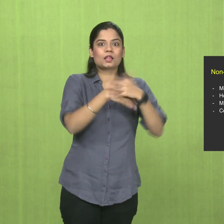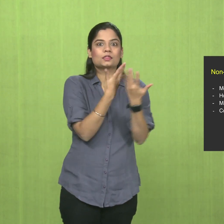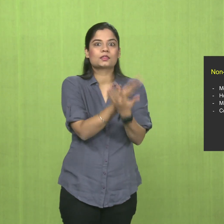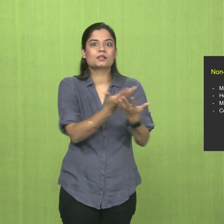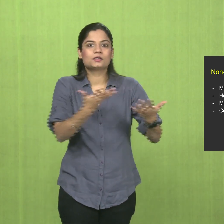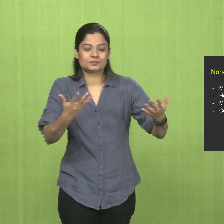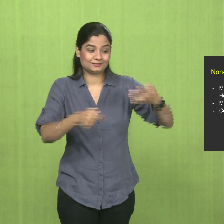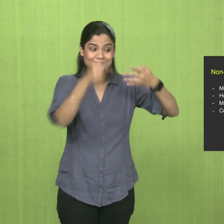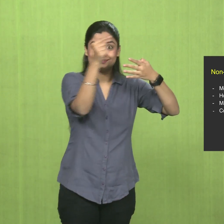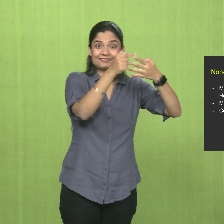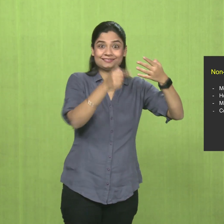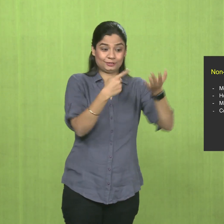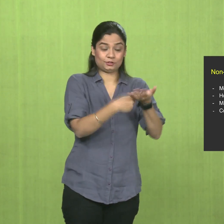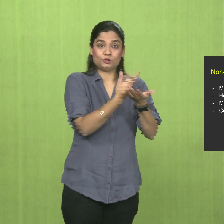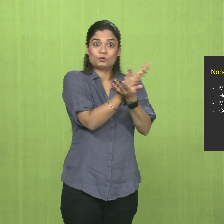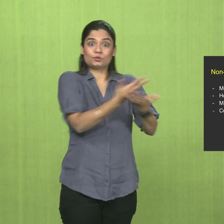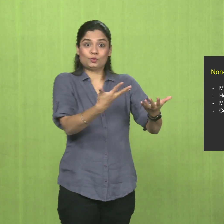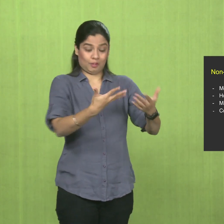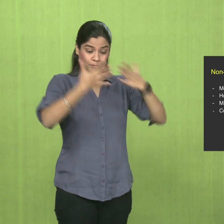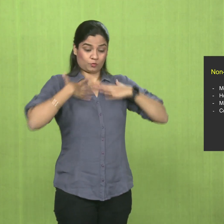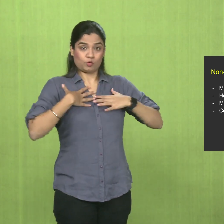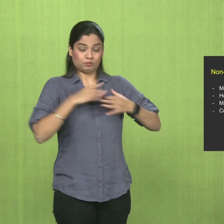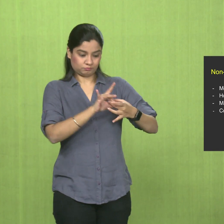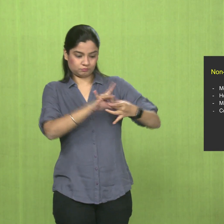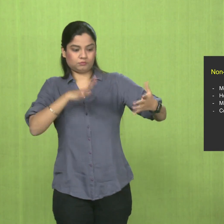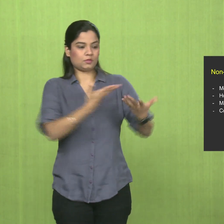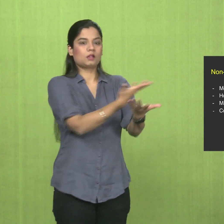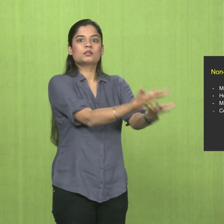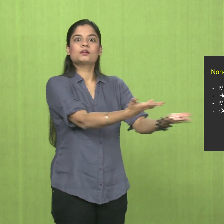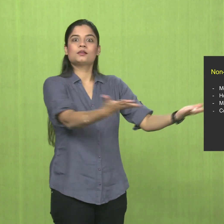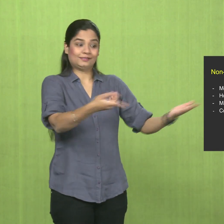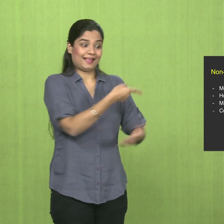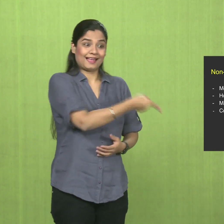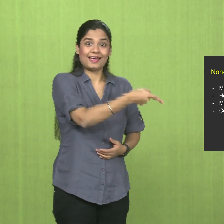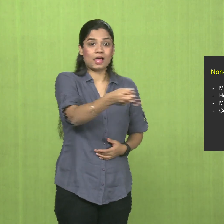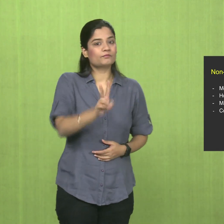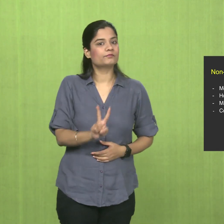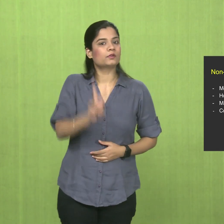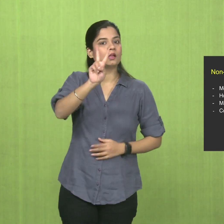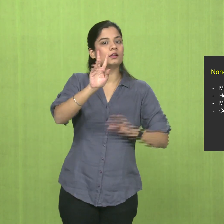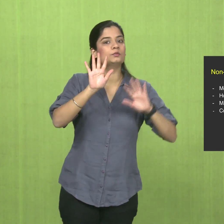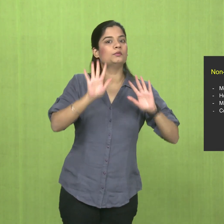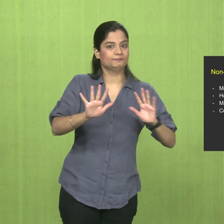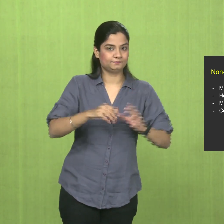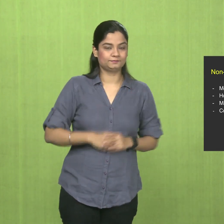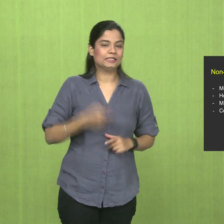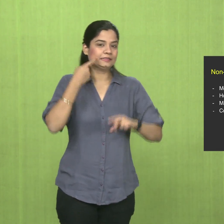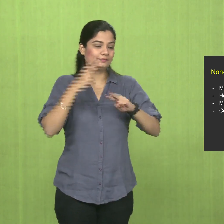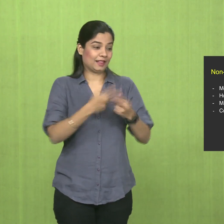facilities. All these resources are not human resources but are important for us. They are valuable for